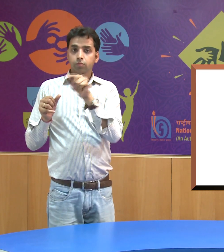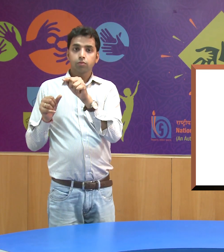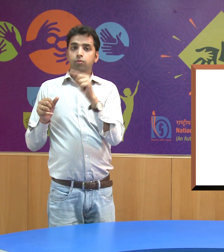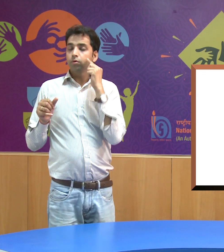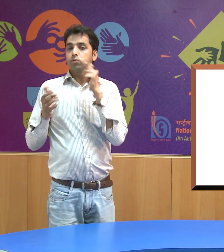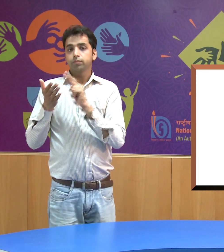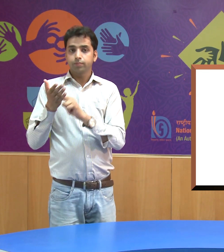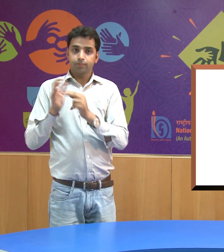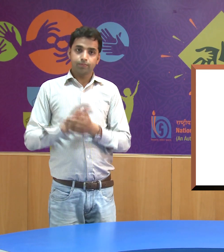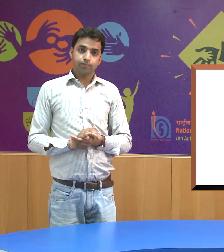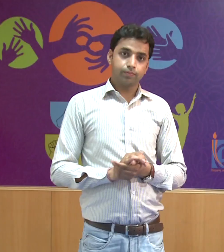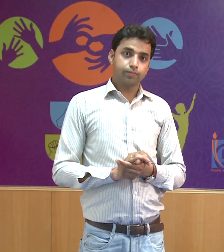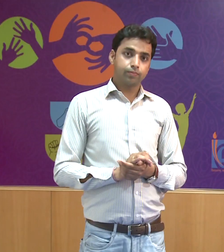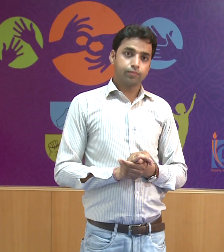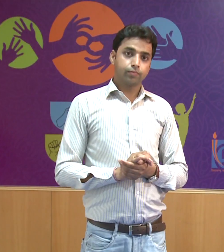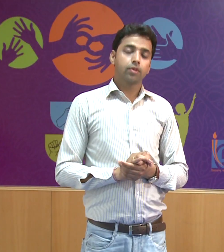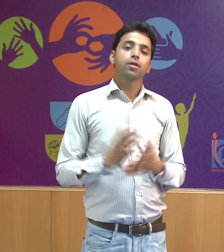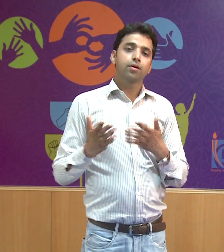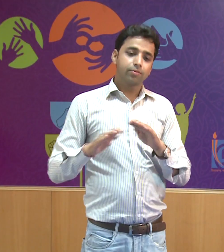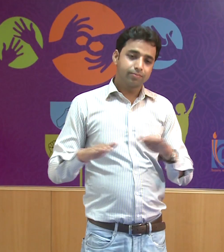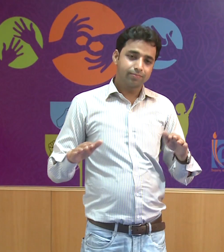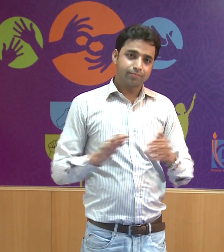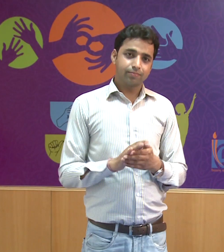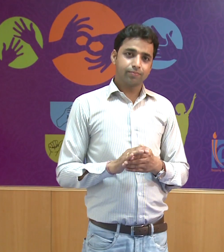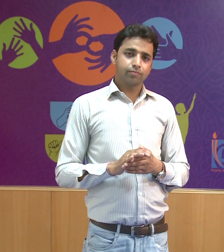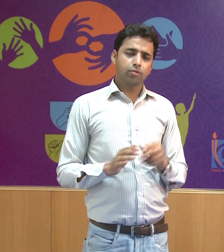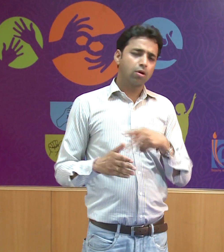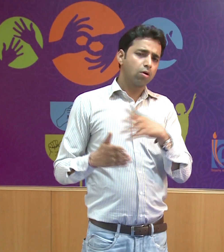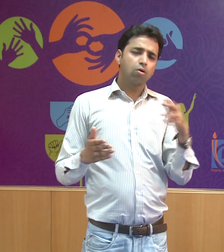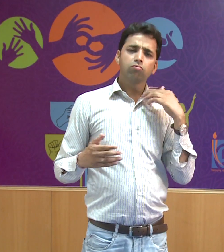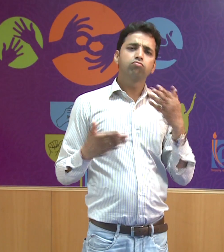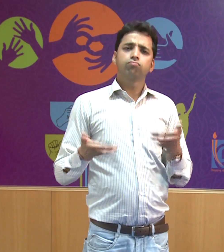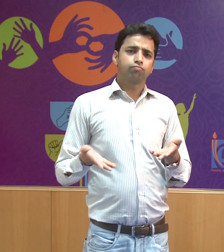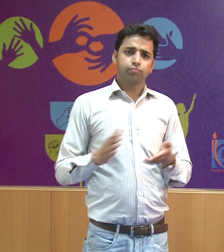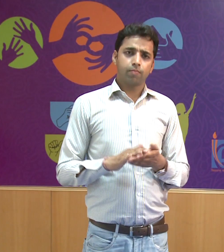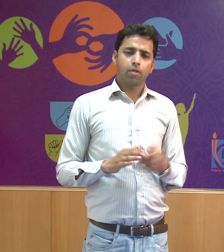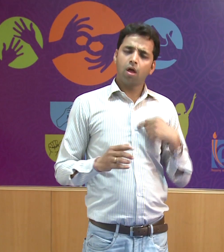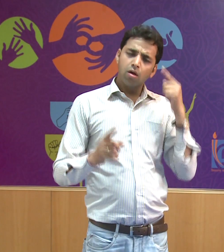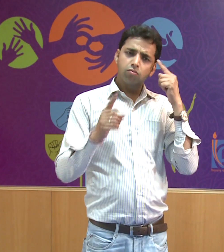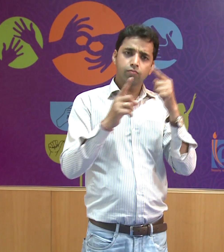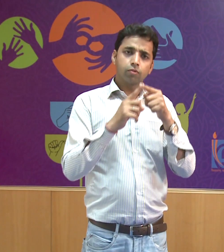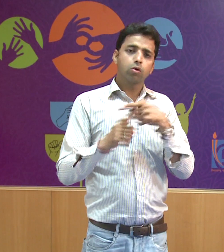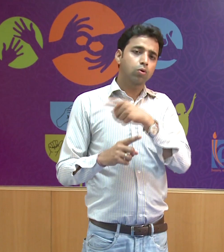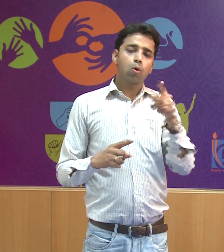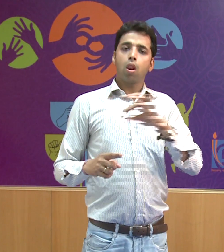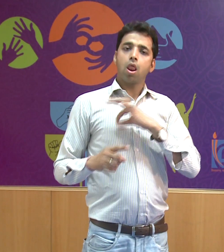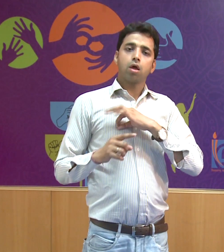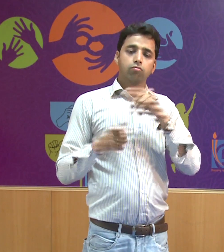www.nios.ac.in. Learners, that's all for today. I hope you liked watching this video.